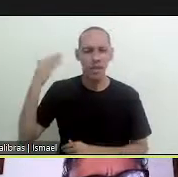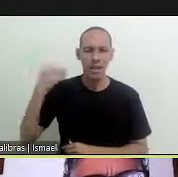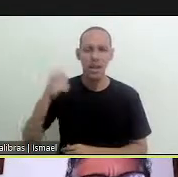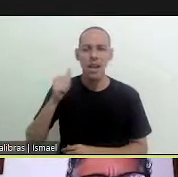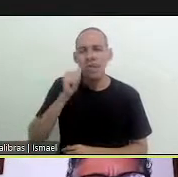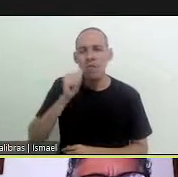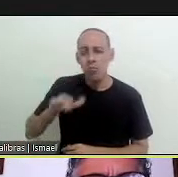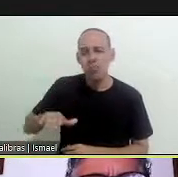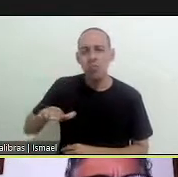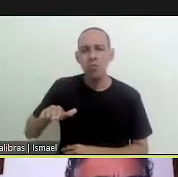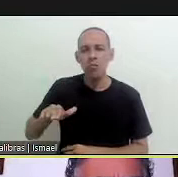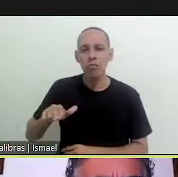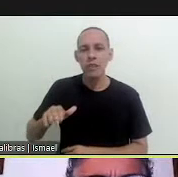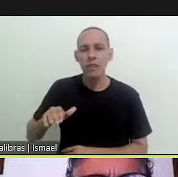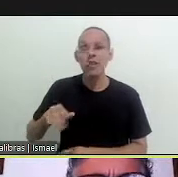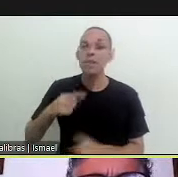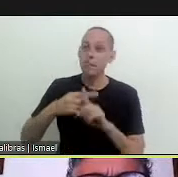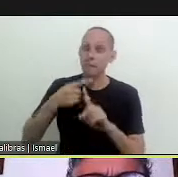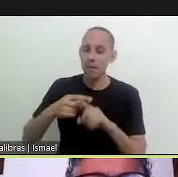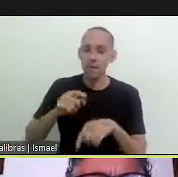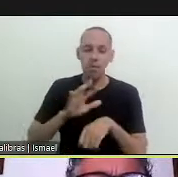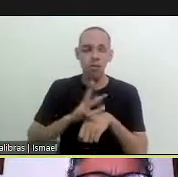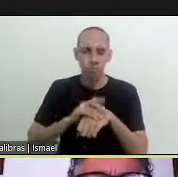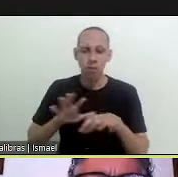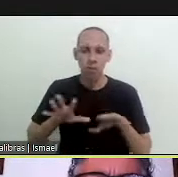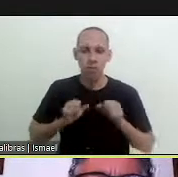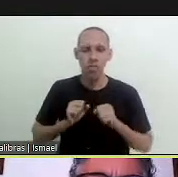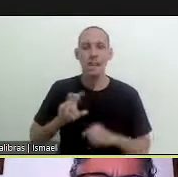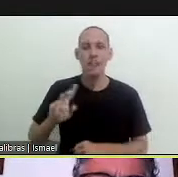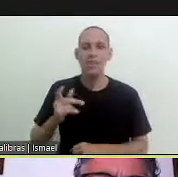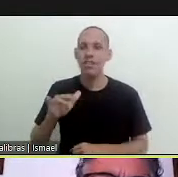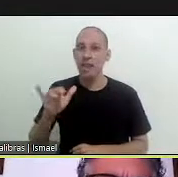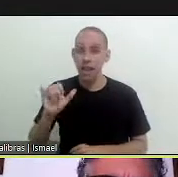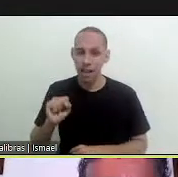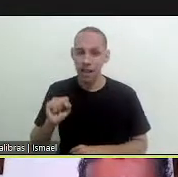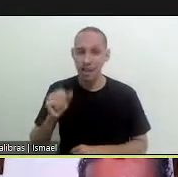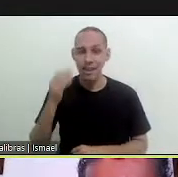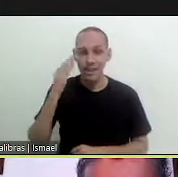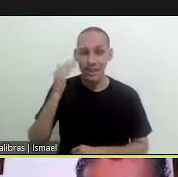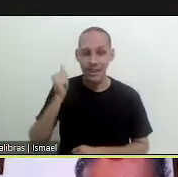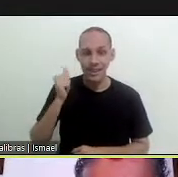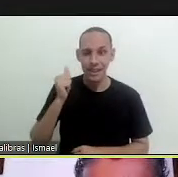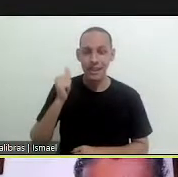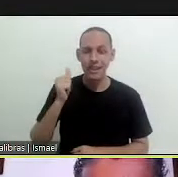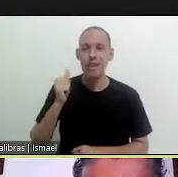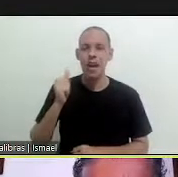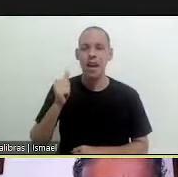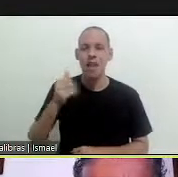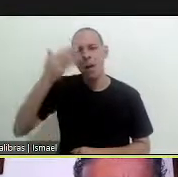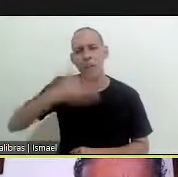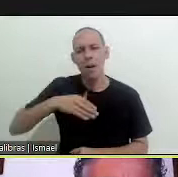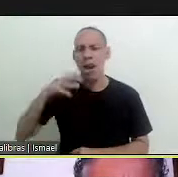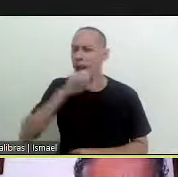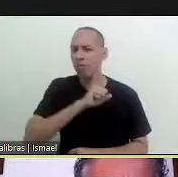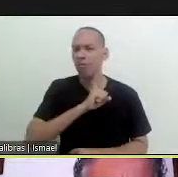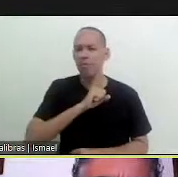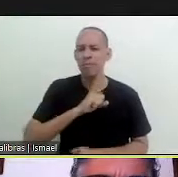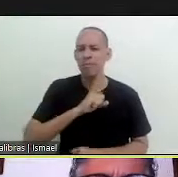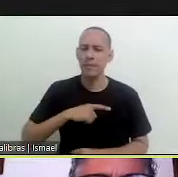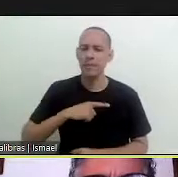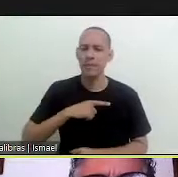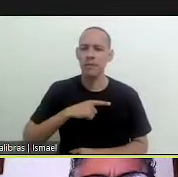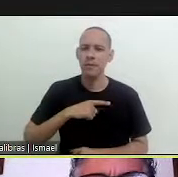ago a girl was positive for chagas disease when there was a rapid test made